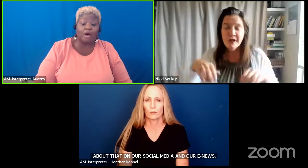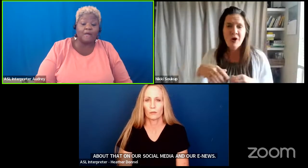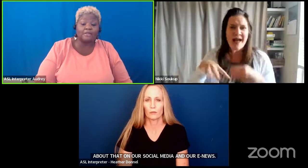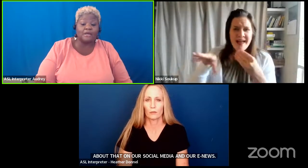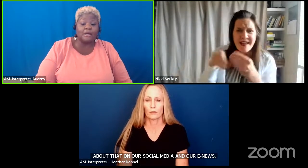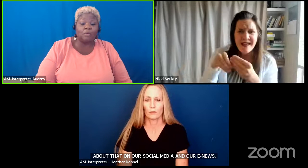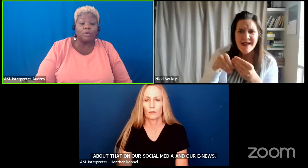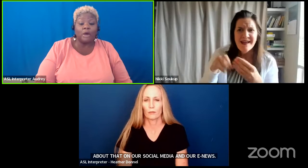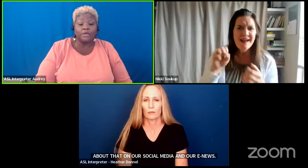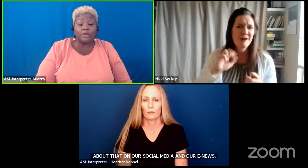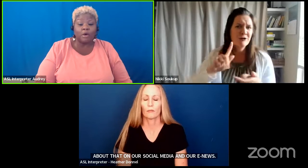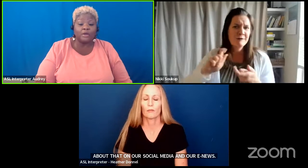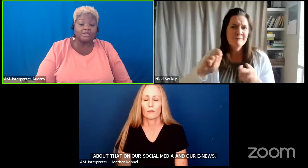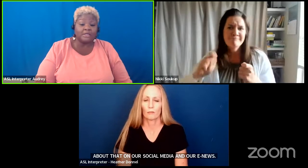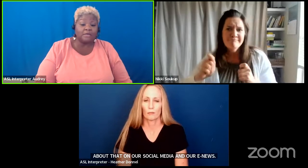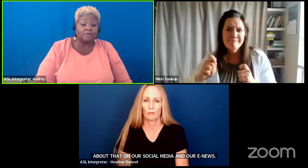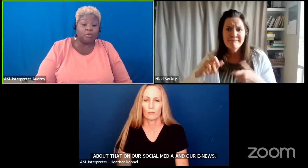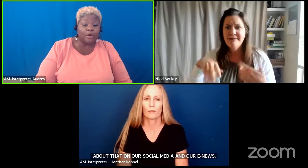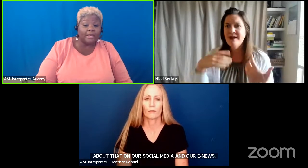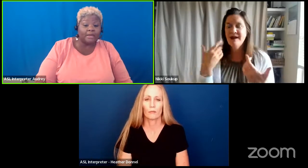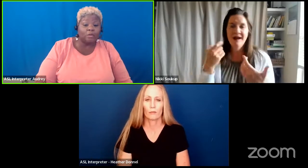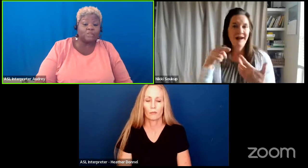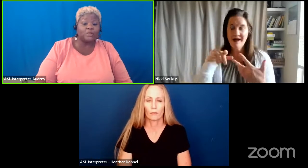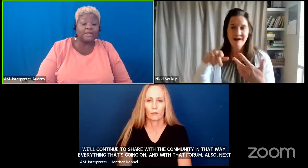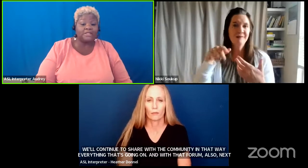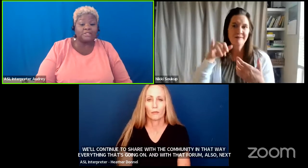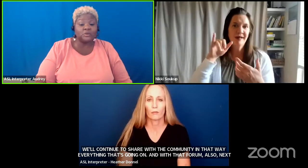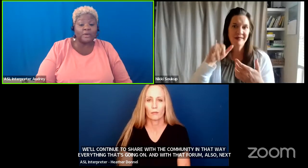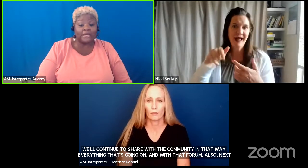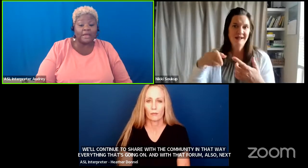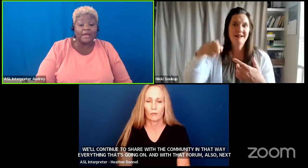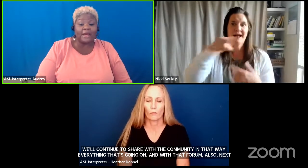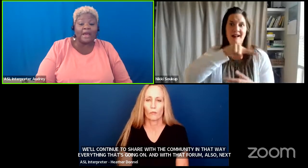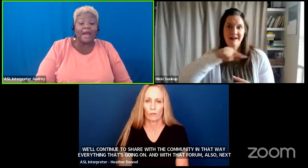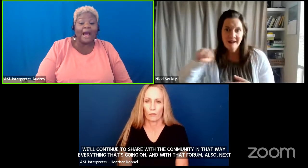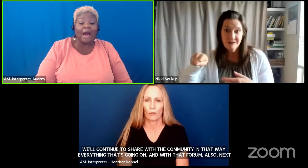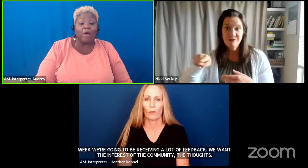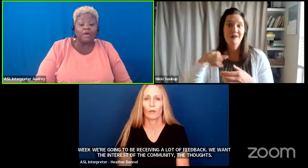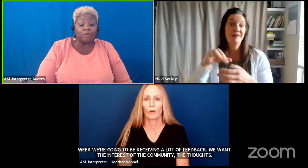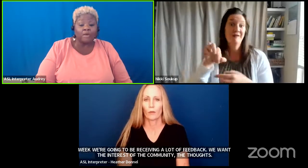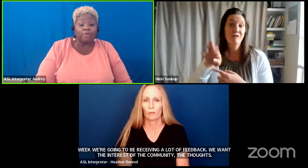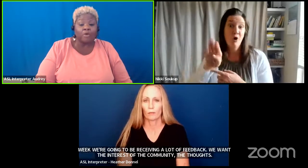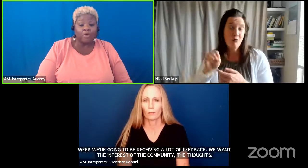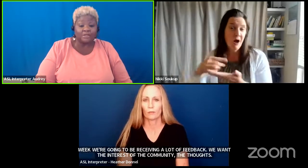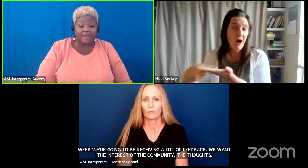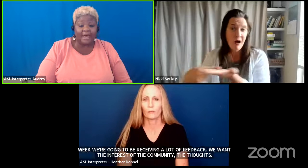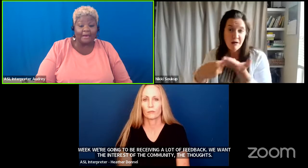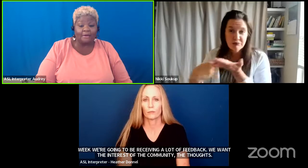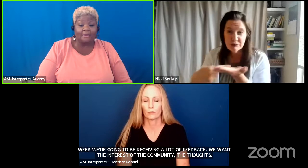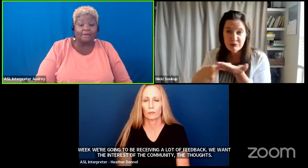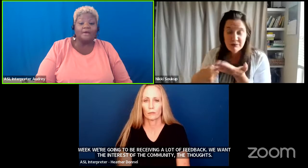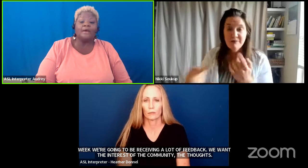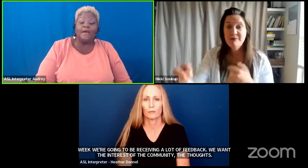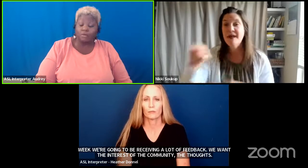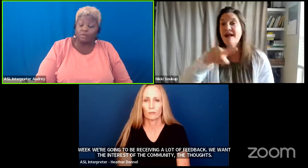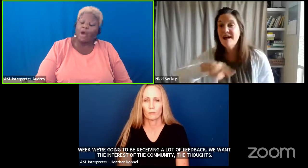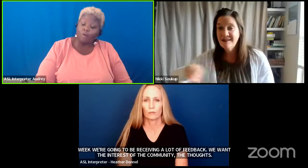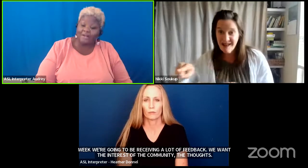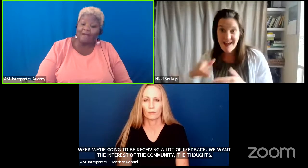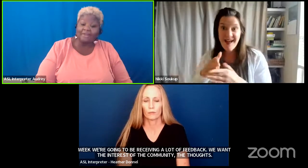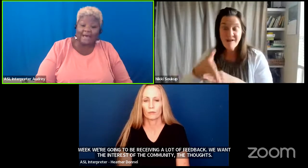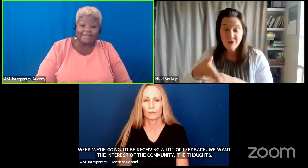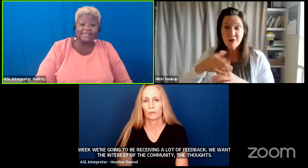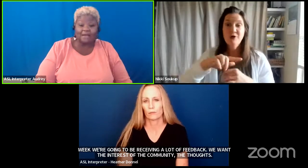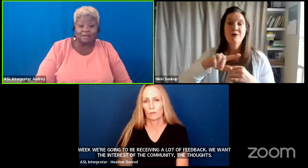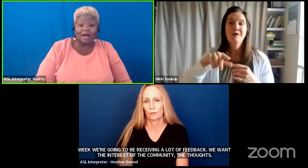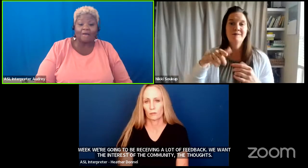the thoughts. We want to know, is it working? What do we need to tweak? How can we approach that? And we hope to